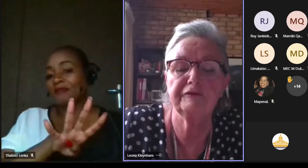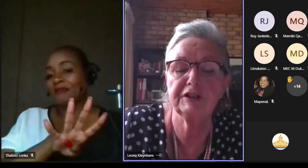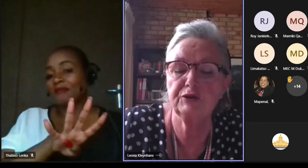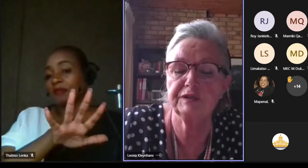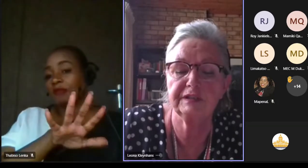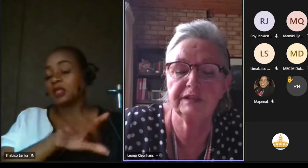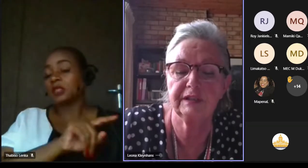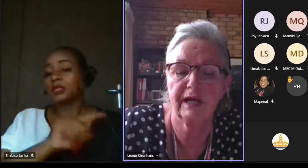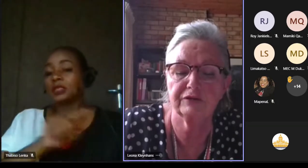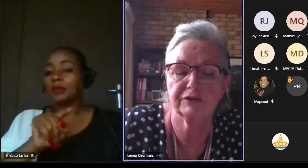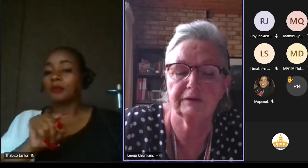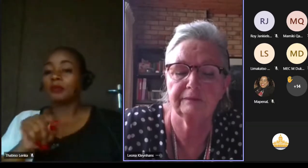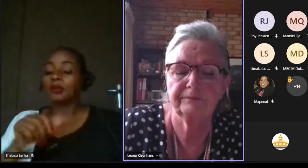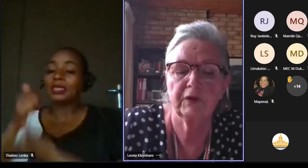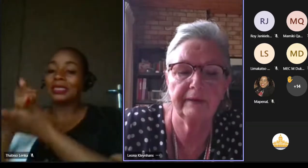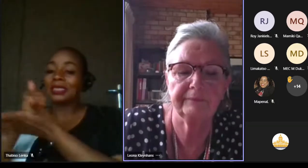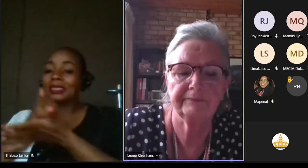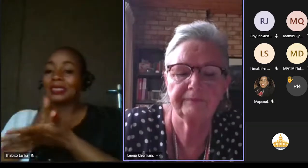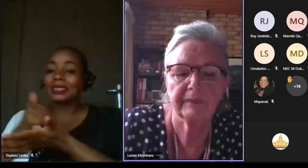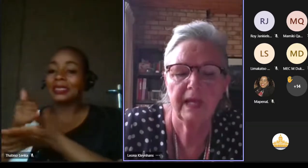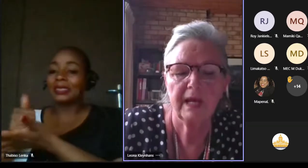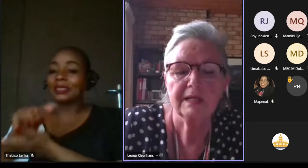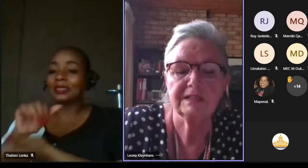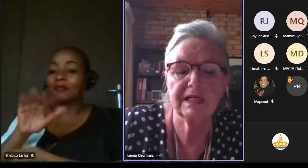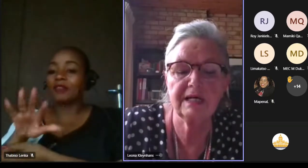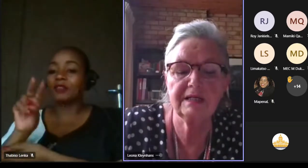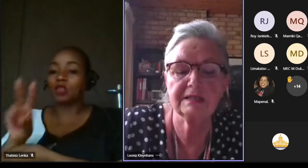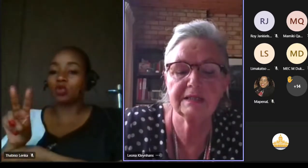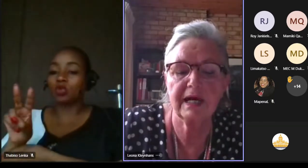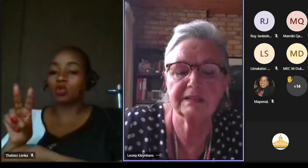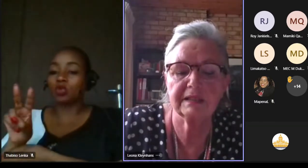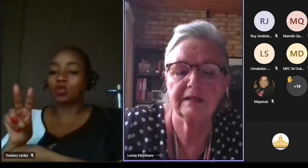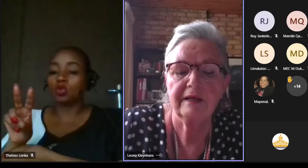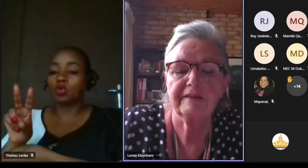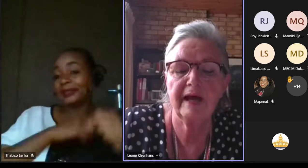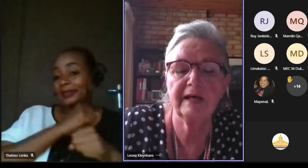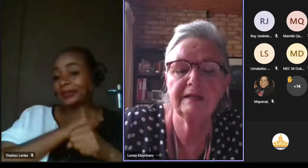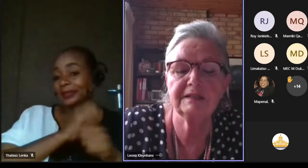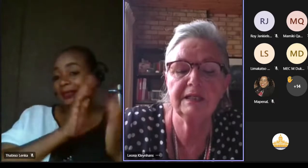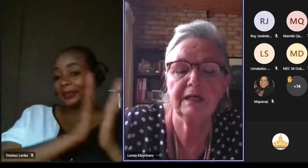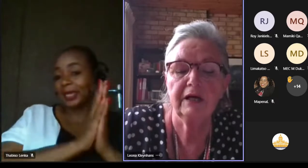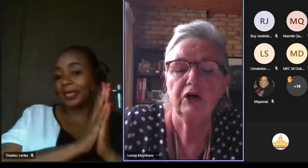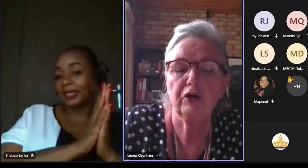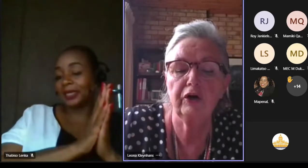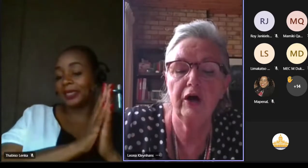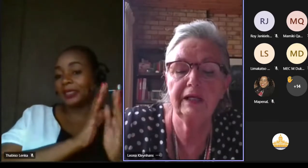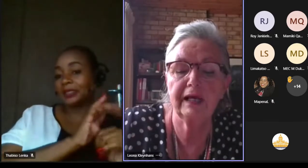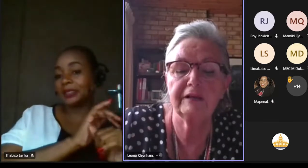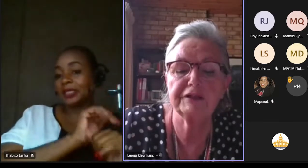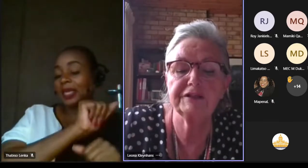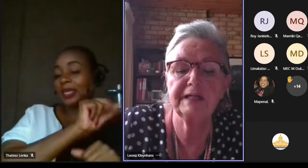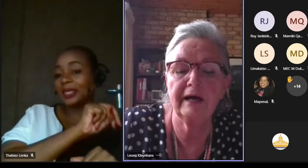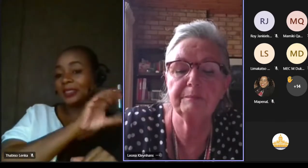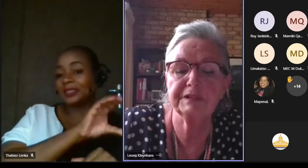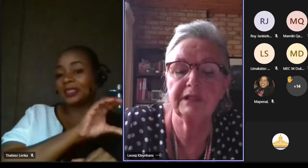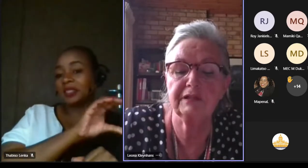and 52 seats in council. On Monday, 10 years later, the ANC could only